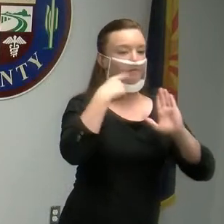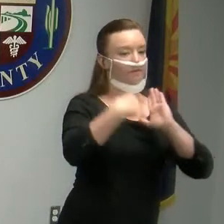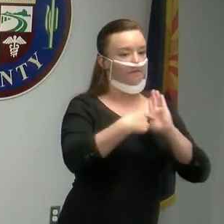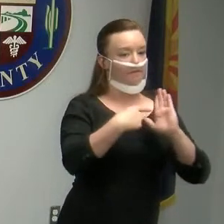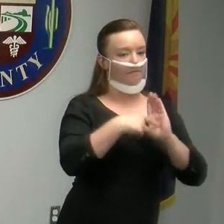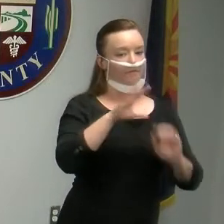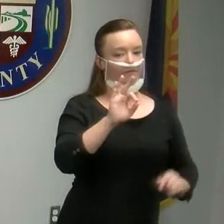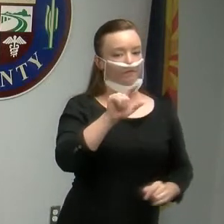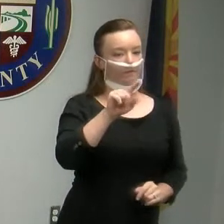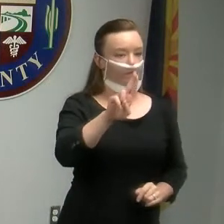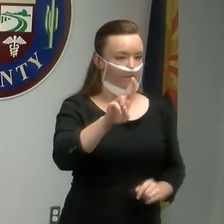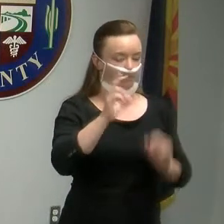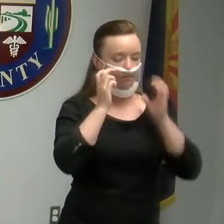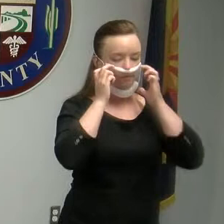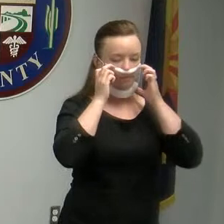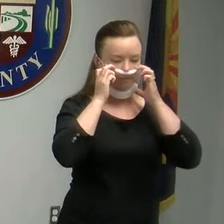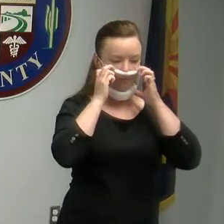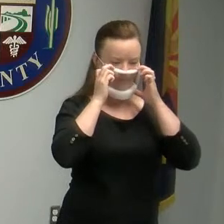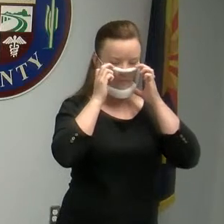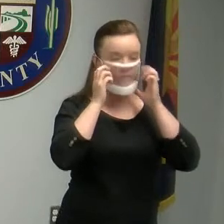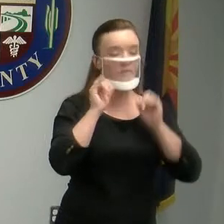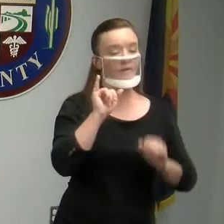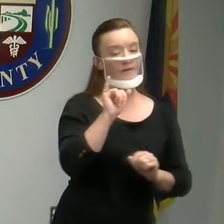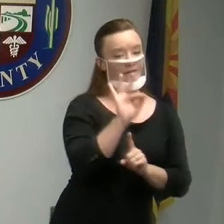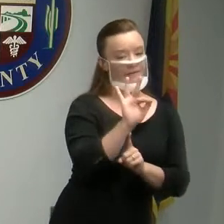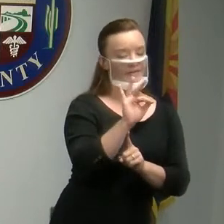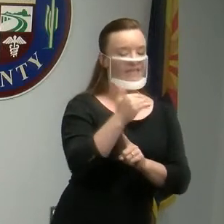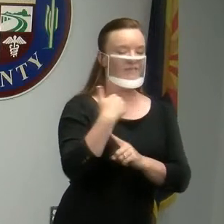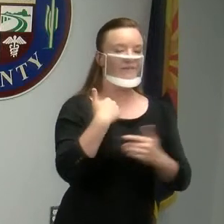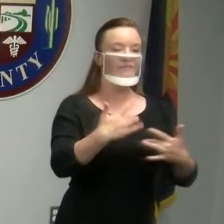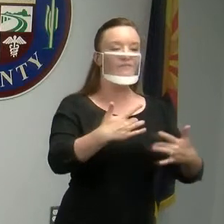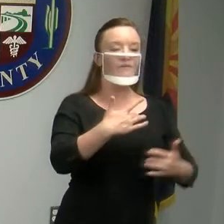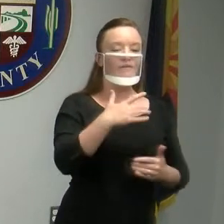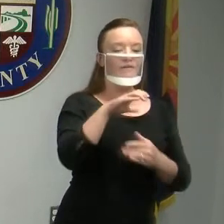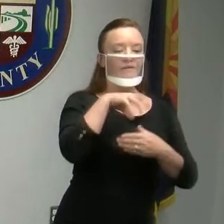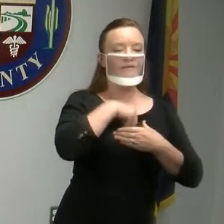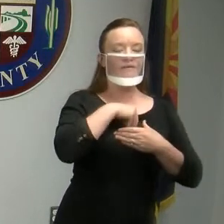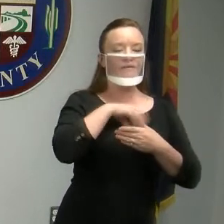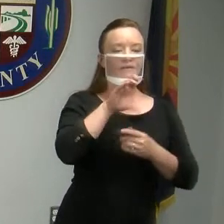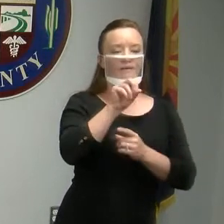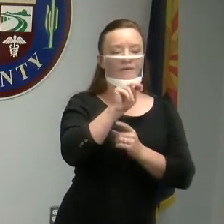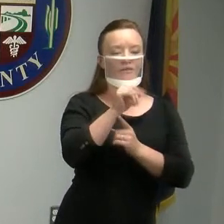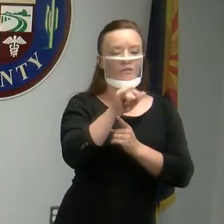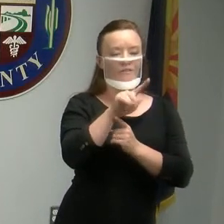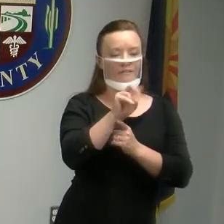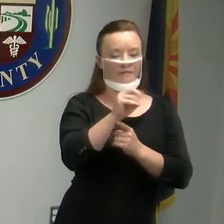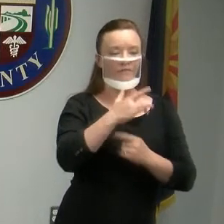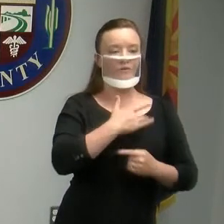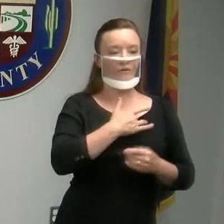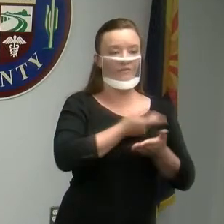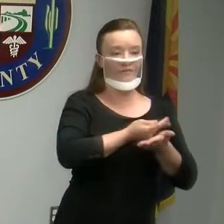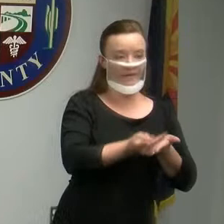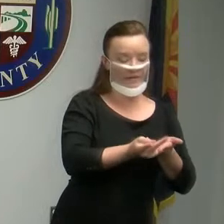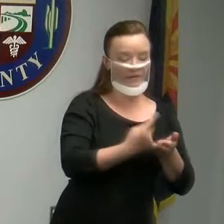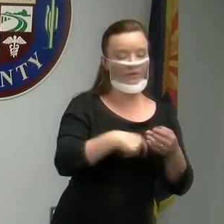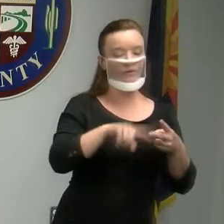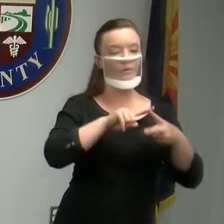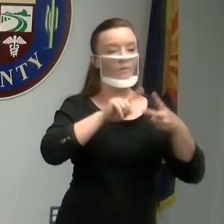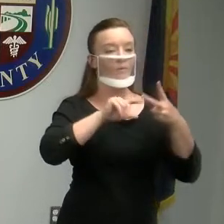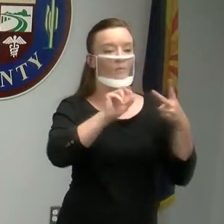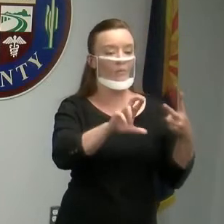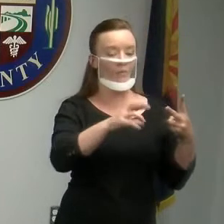if somebody has congestive heart failure or underlying lung disease, they may have a very minor infection